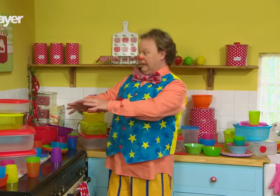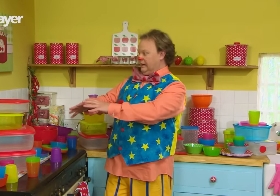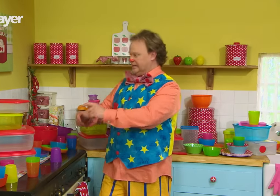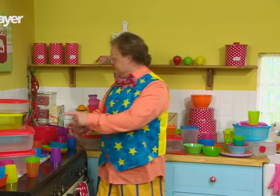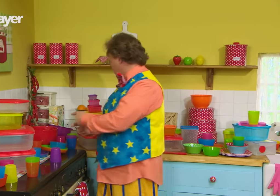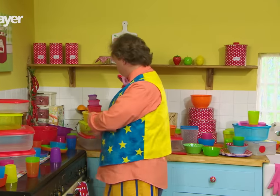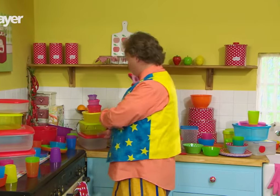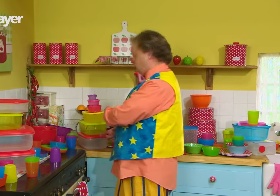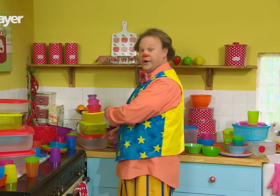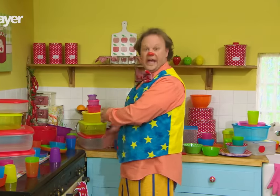kitchen.